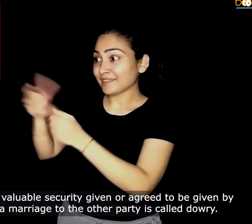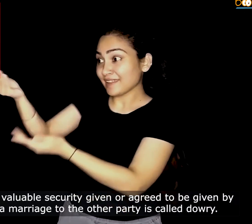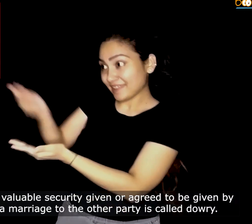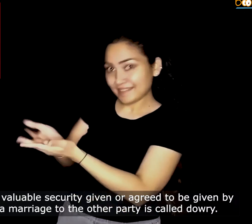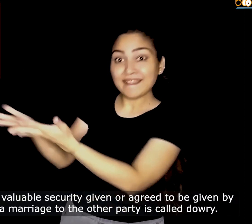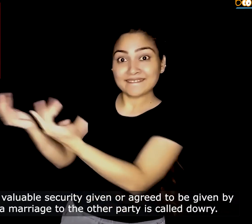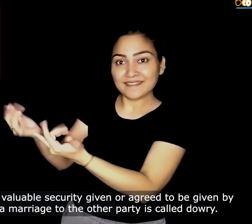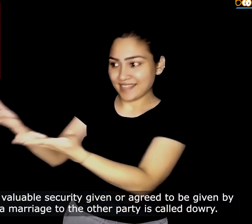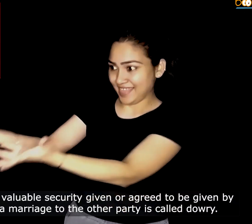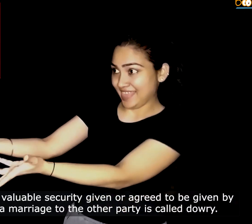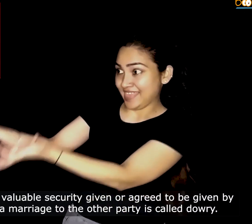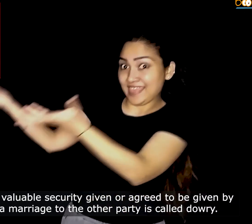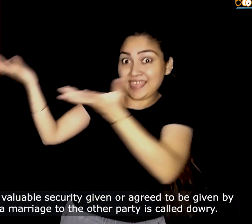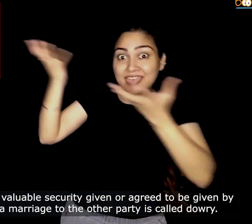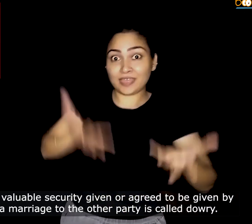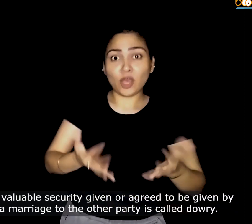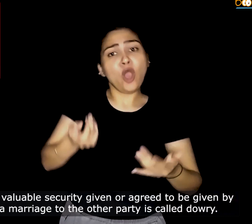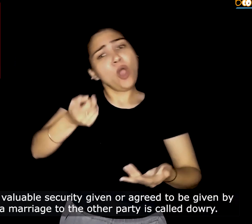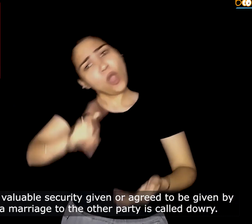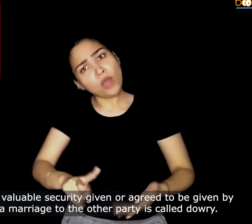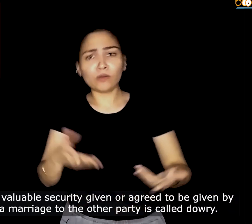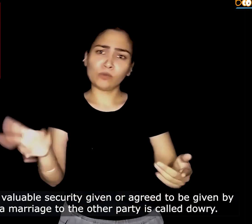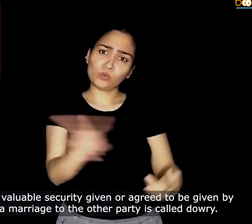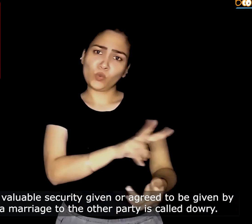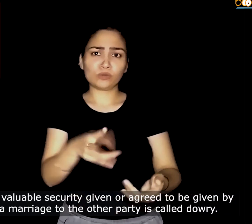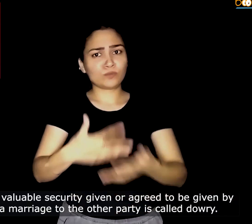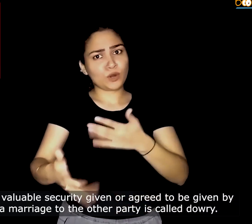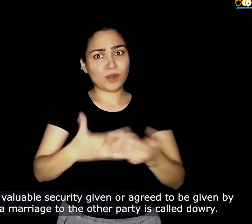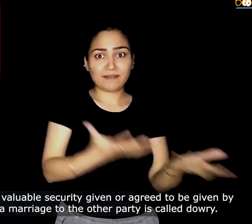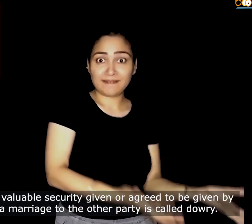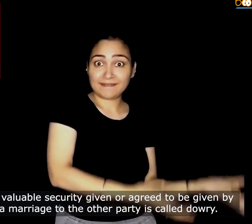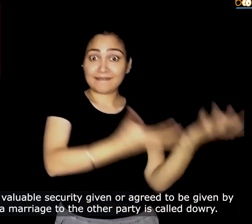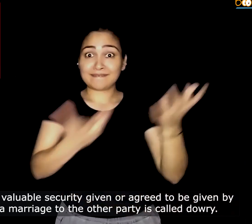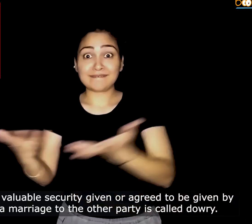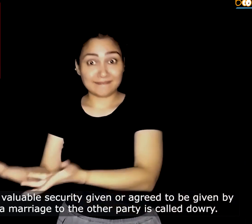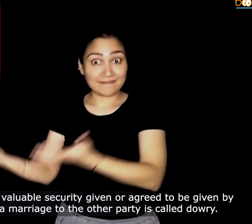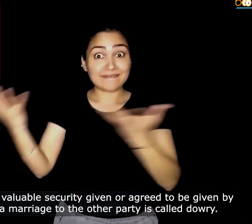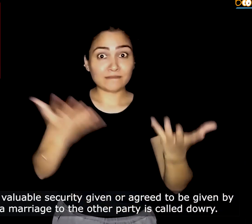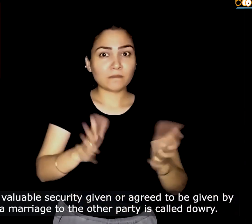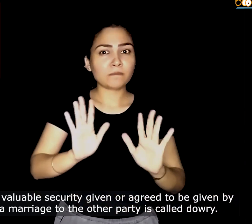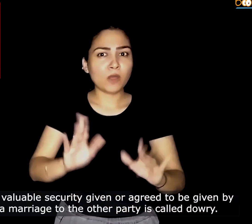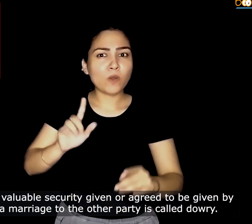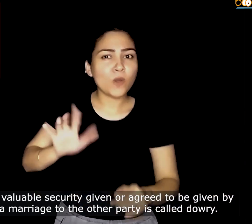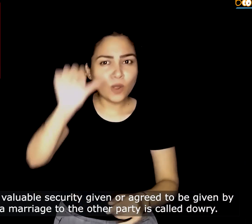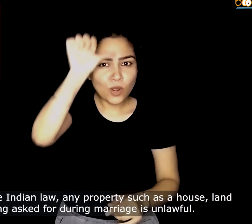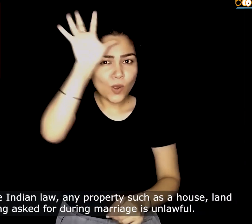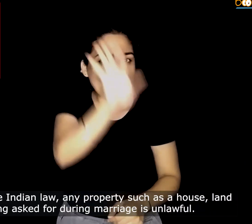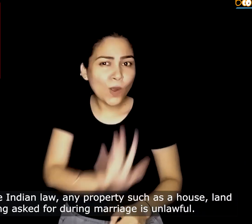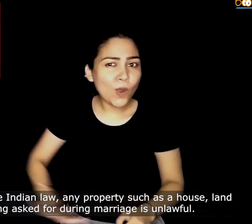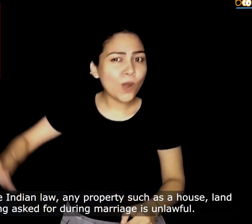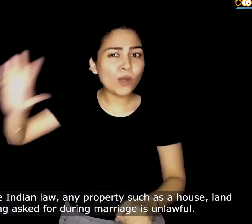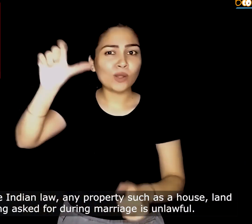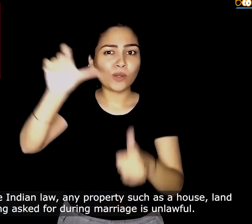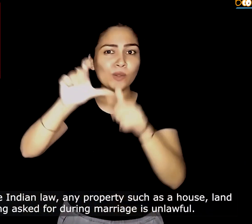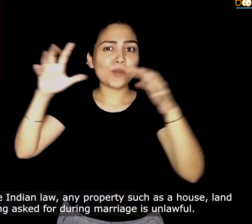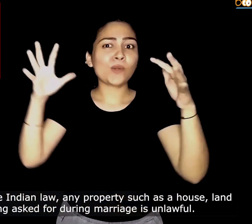given by one party in a marriage to the other party is called dowry according to the indian law